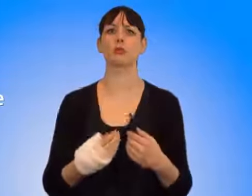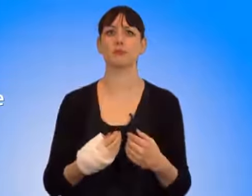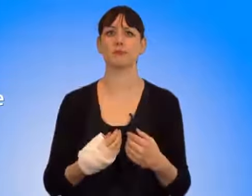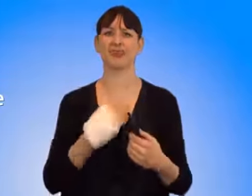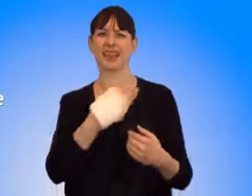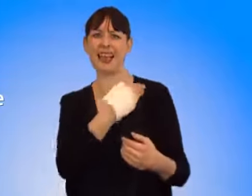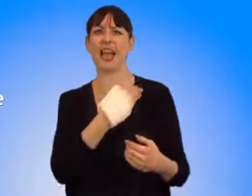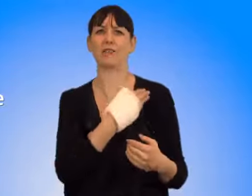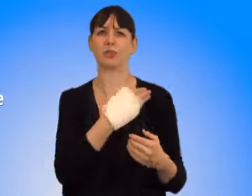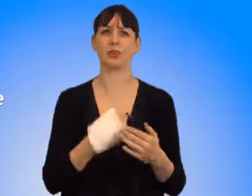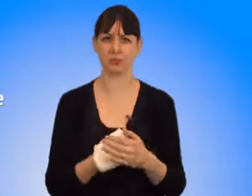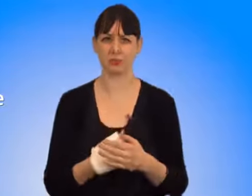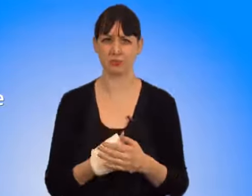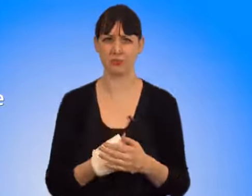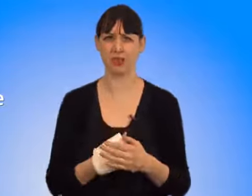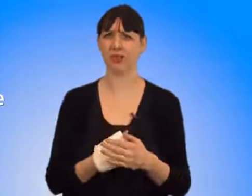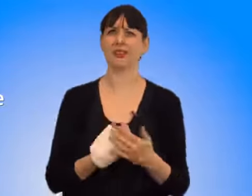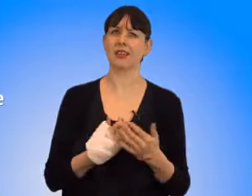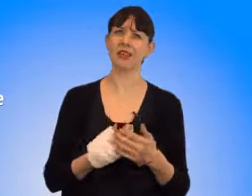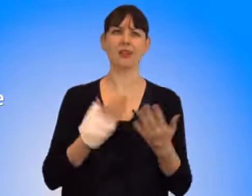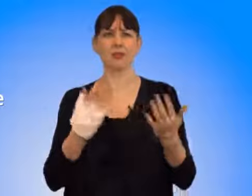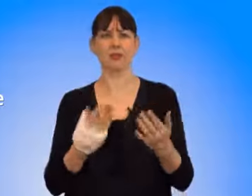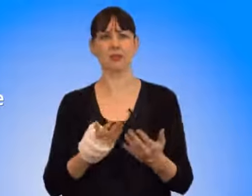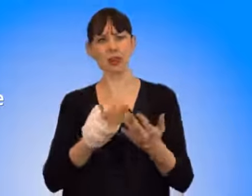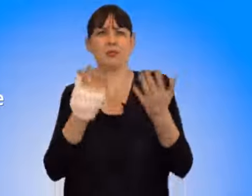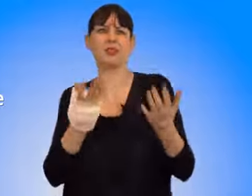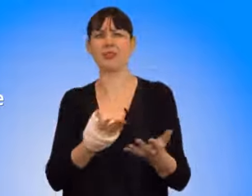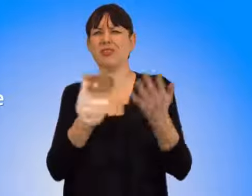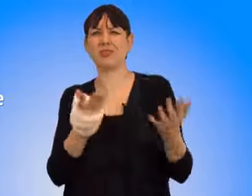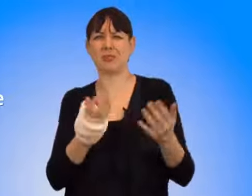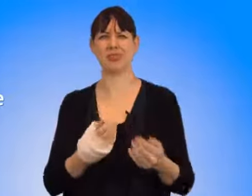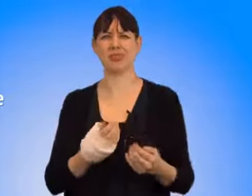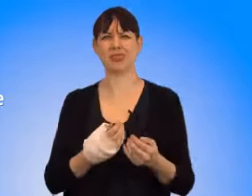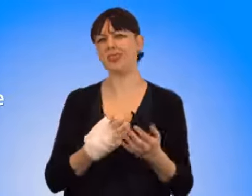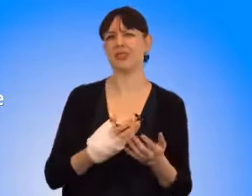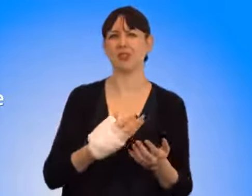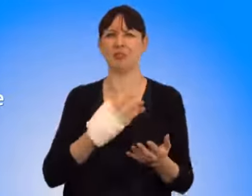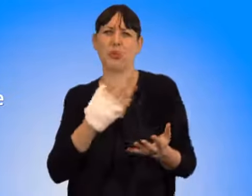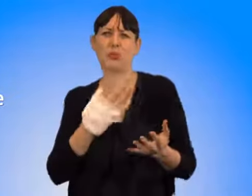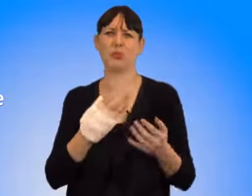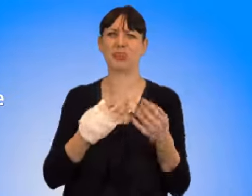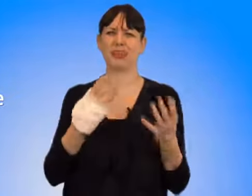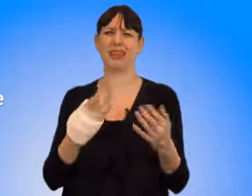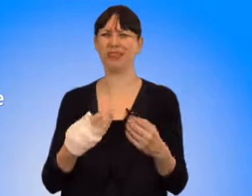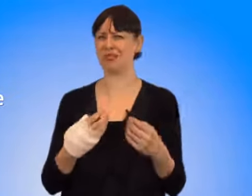bruise. I have a bruise. Hey Rachel, what happened to your arm? It's all purple and yellow